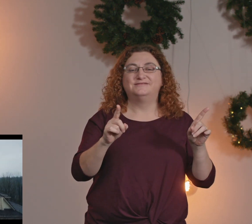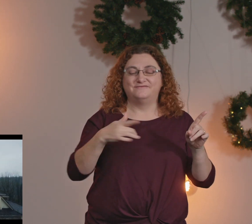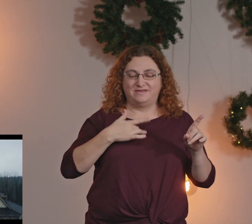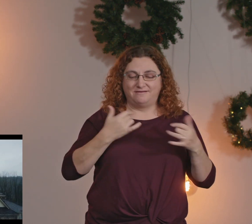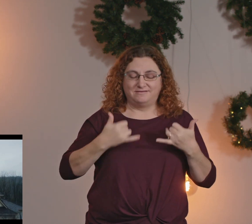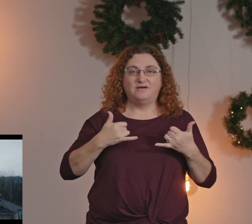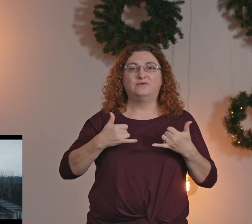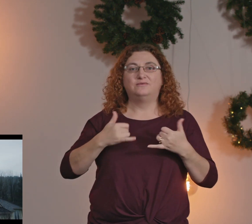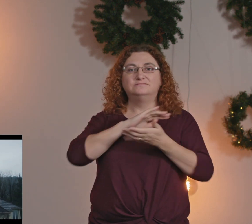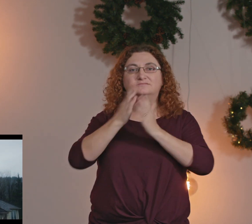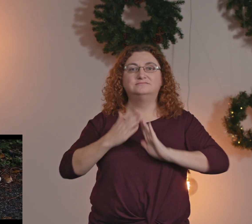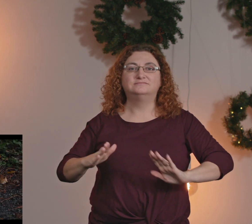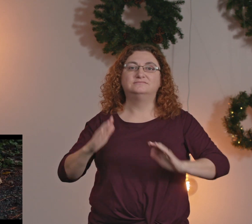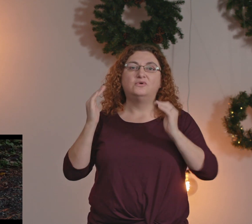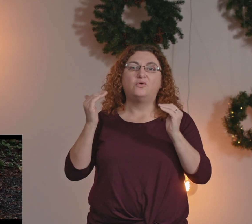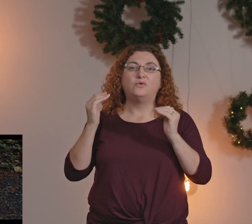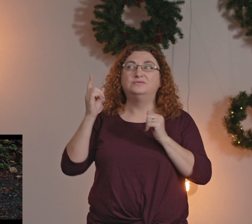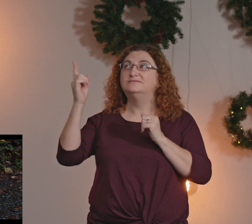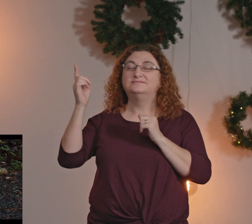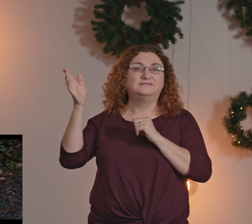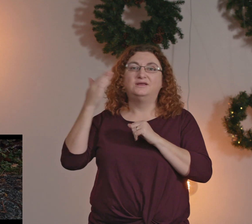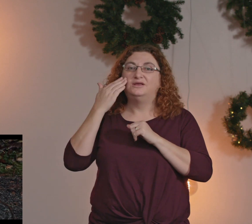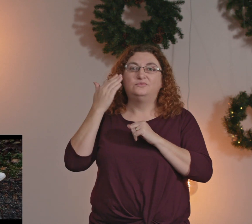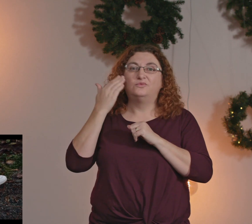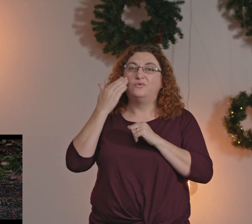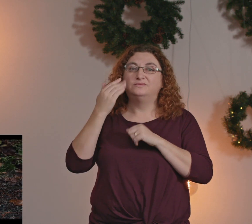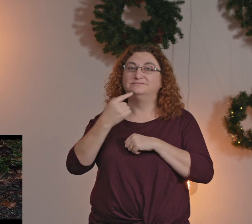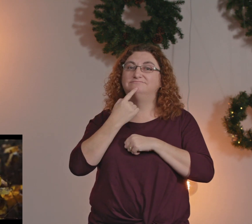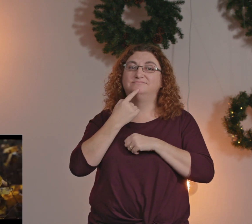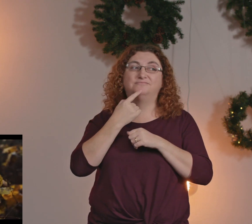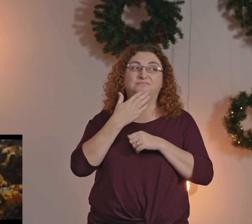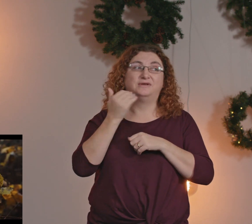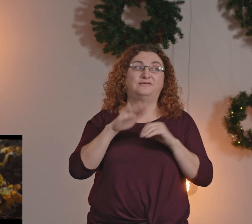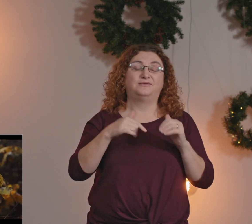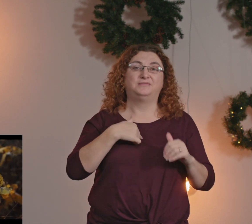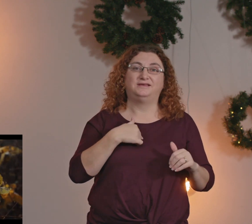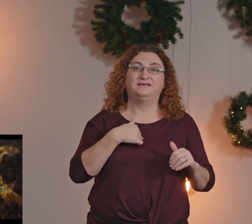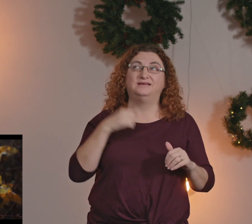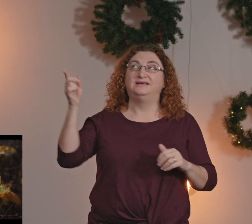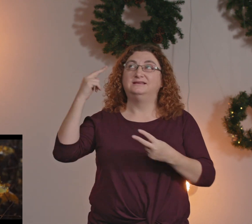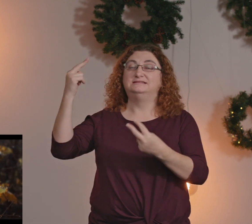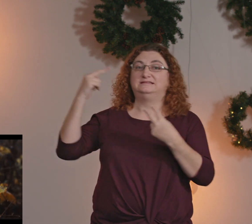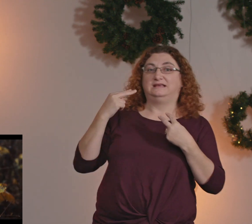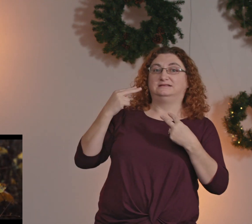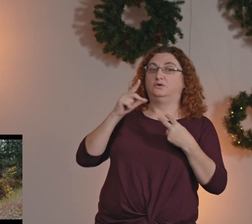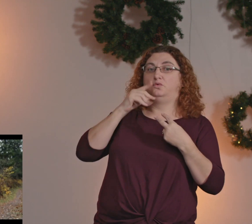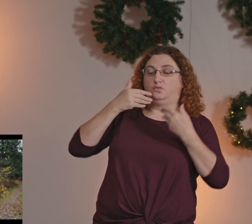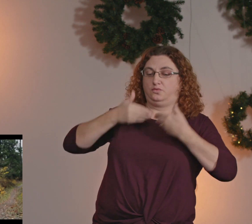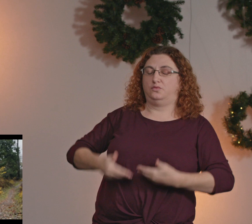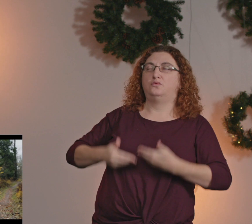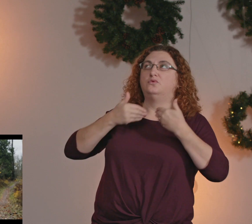aches with us in disappointment. He knew disappointment in ways far greater than we do. He sees us and He sympathizes with